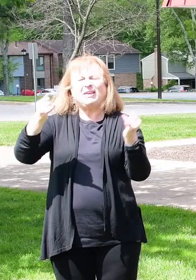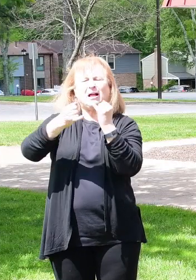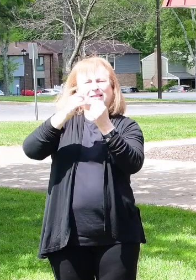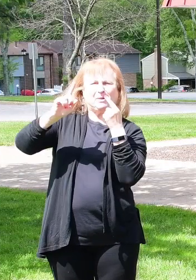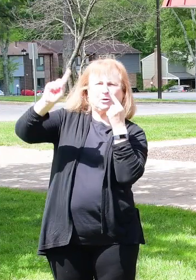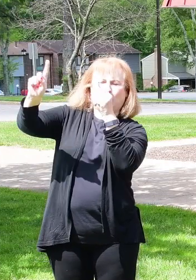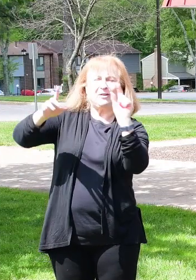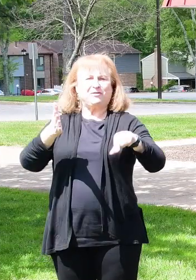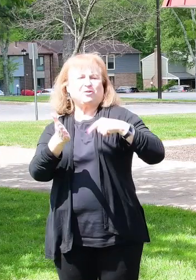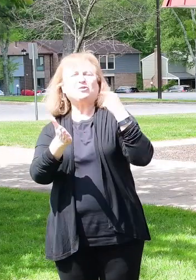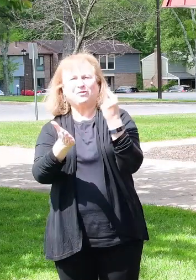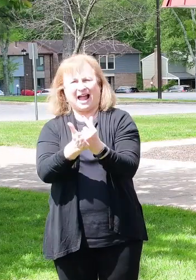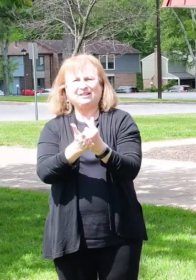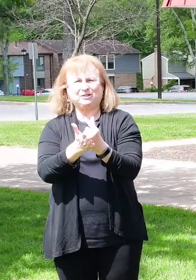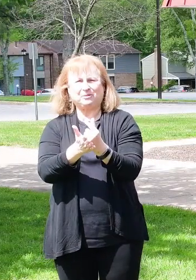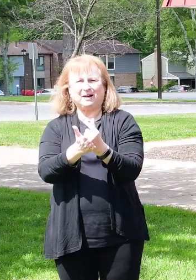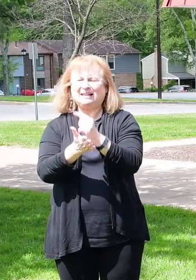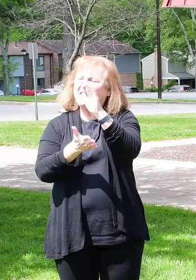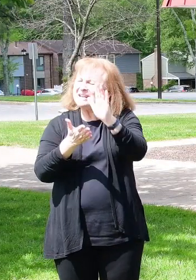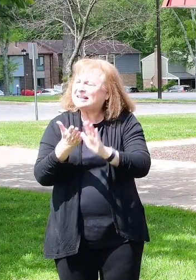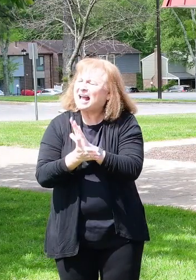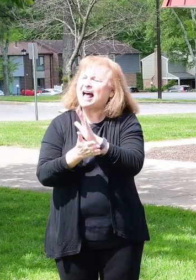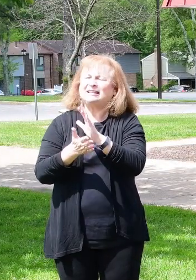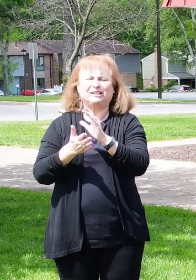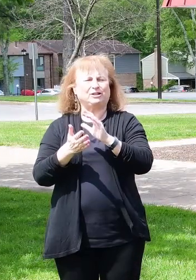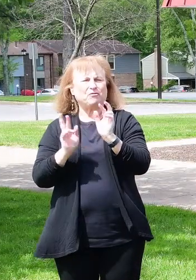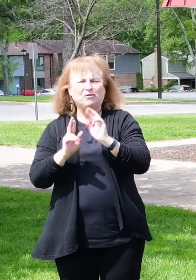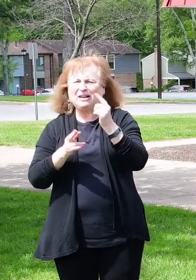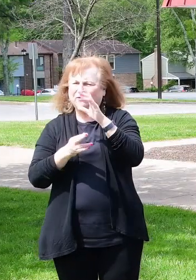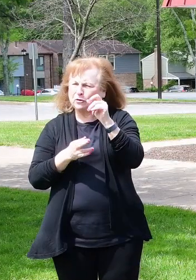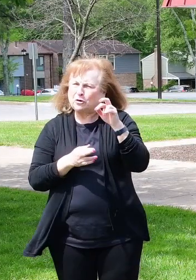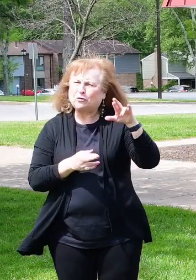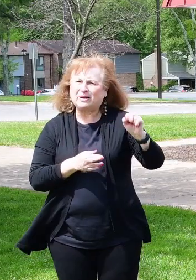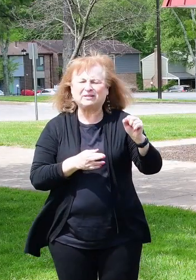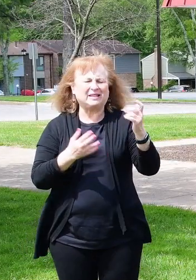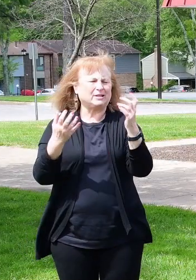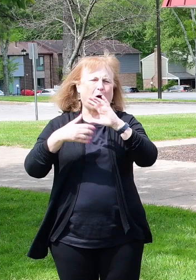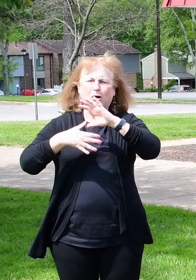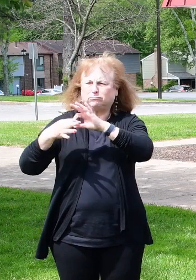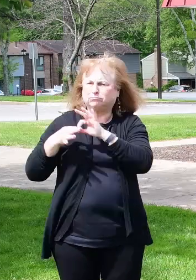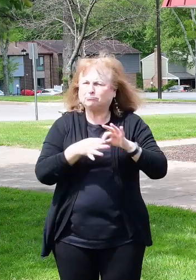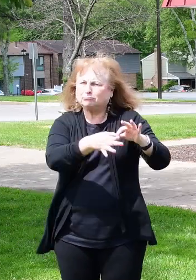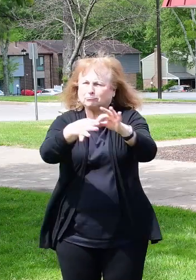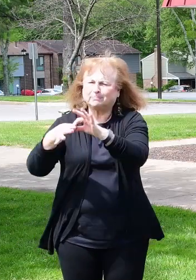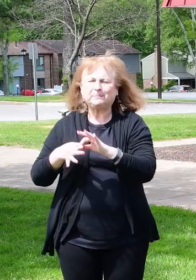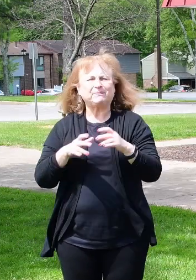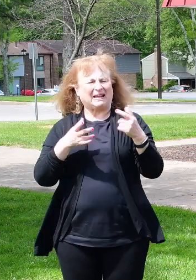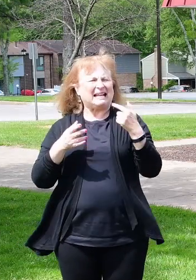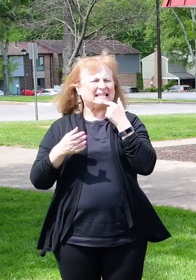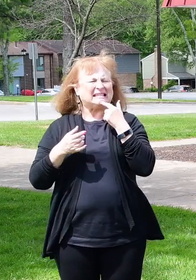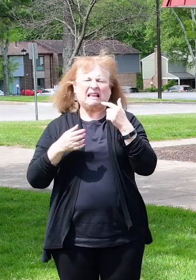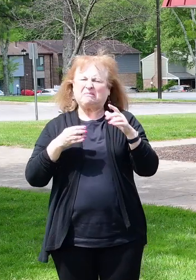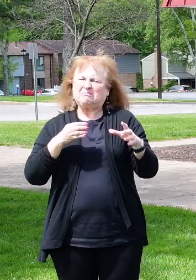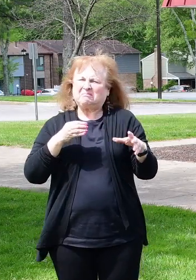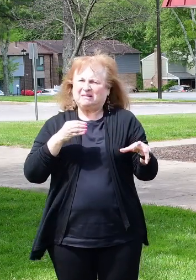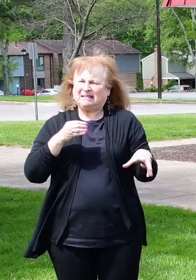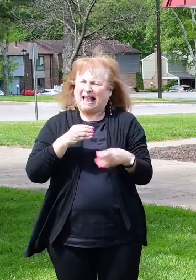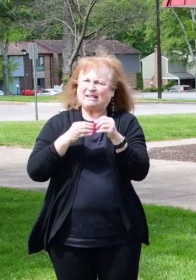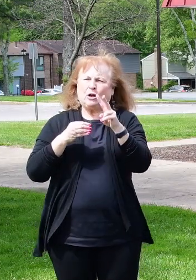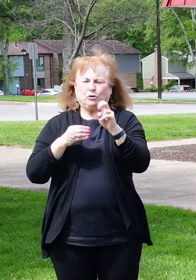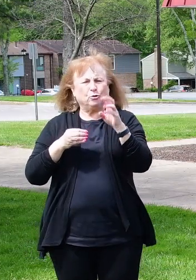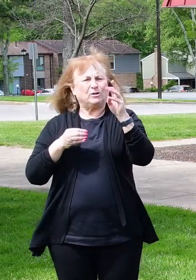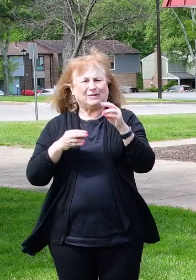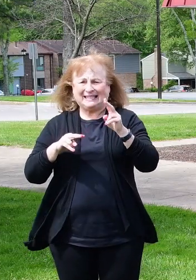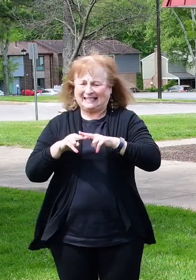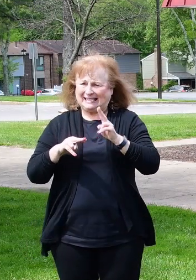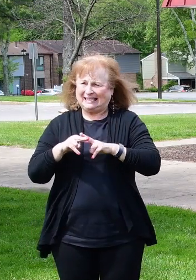of graduating college and career ready. And all of these pieces are interconnected. As stated, this adds 260